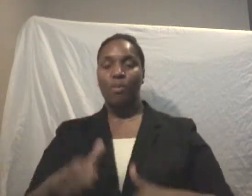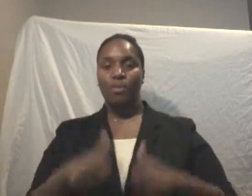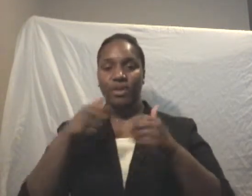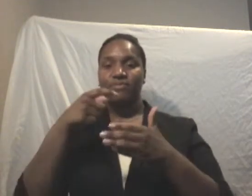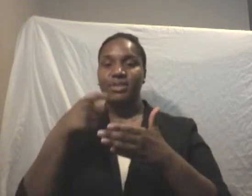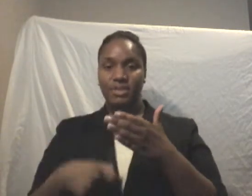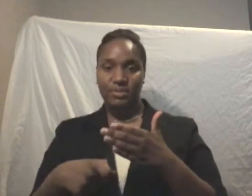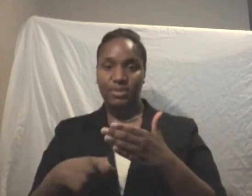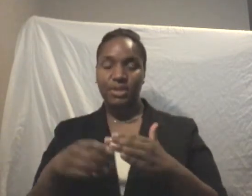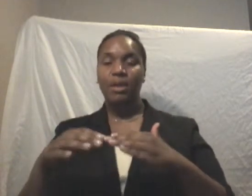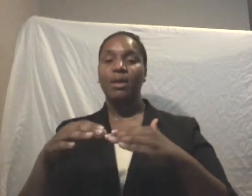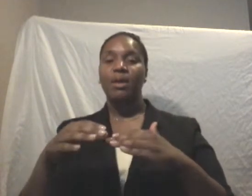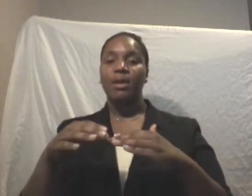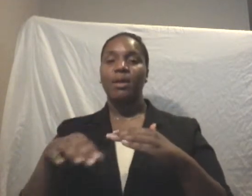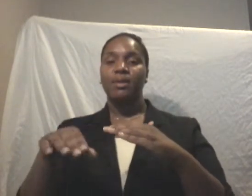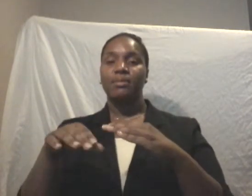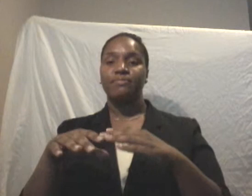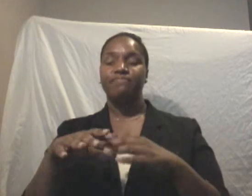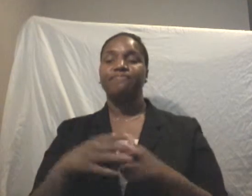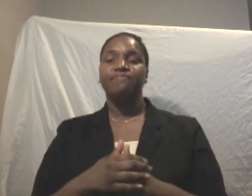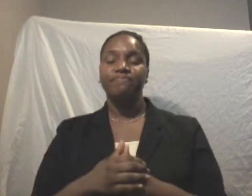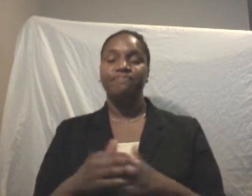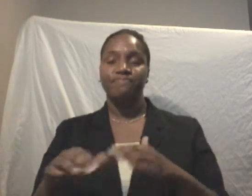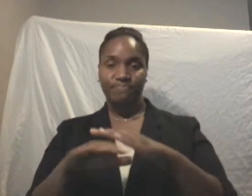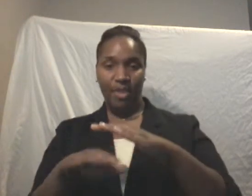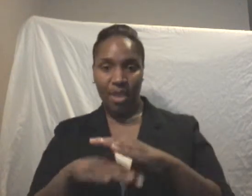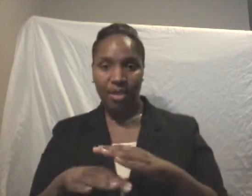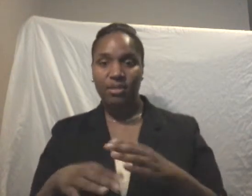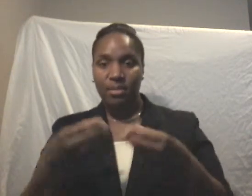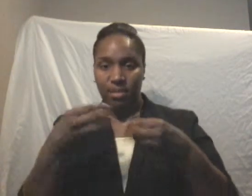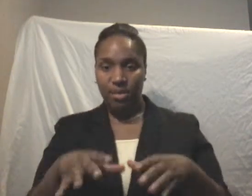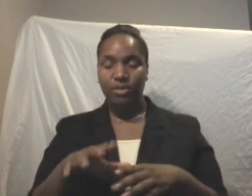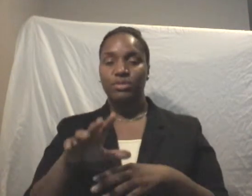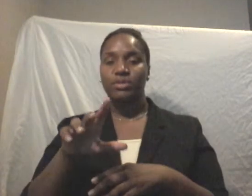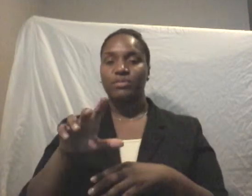under the loss of use coverage while your condominium is being repaired. With no